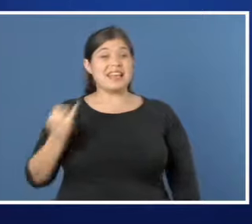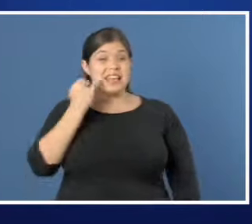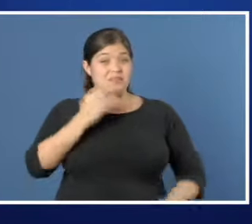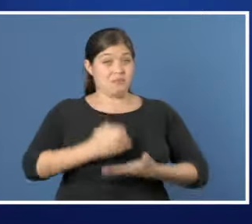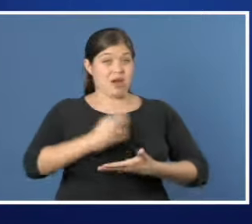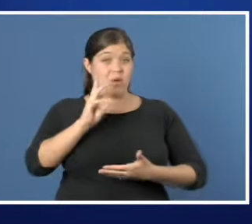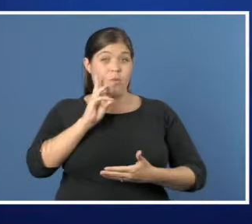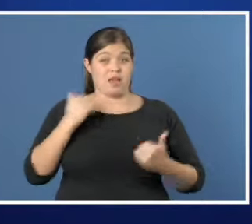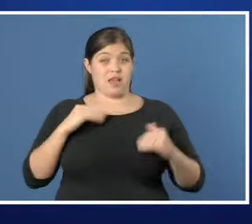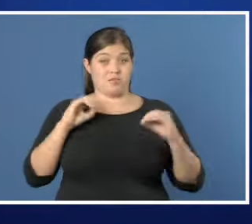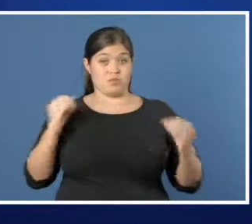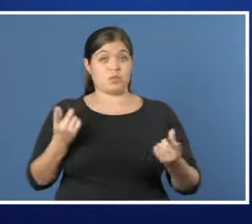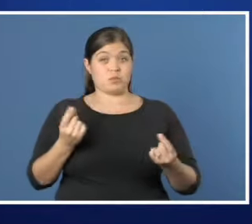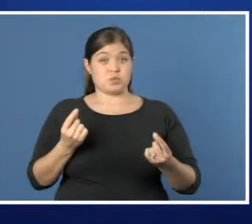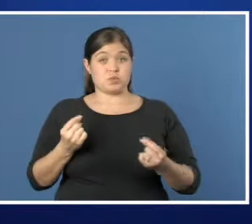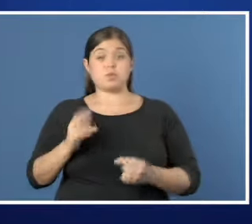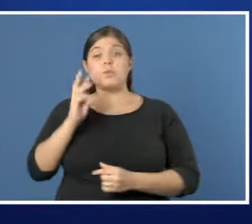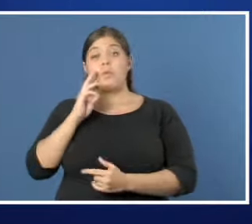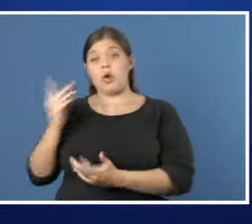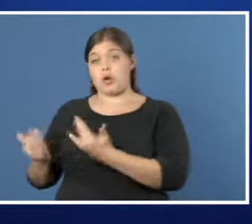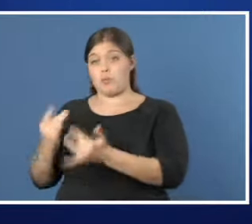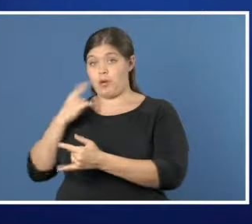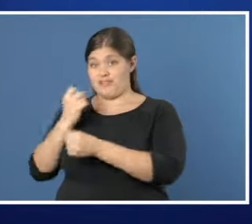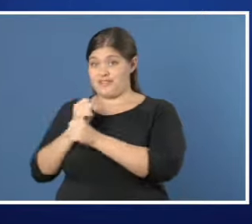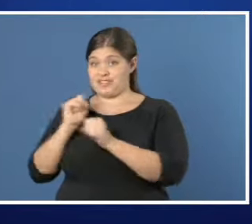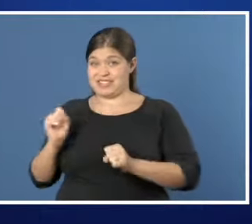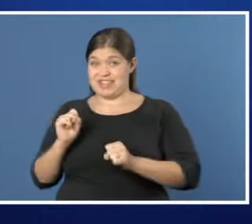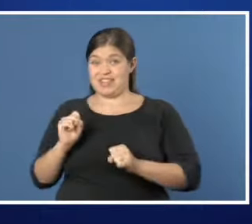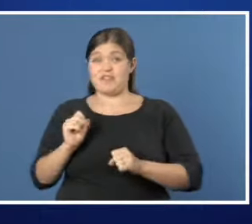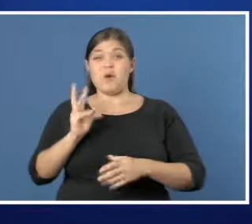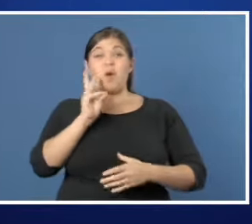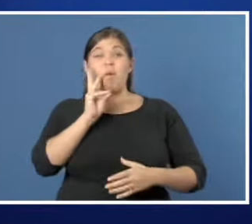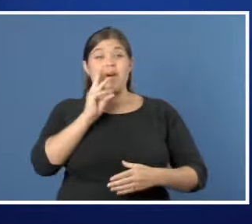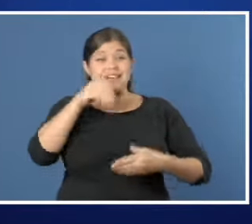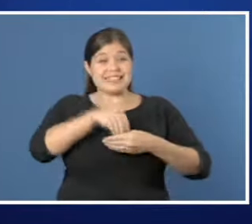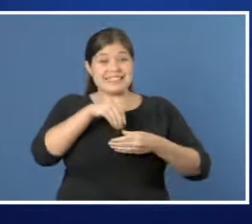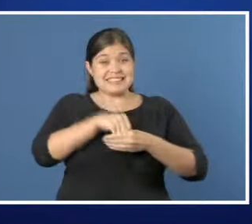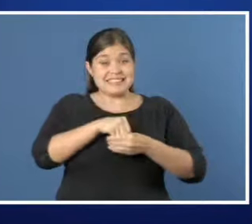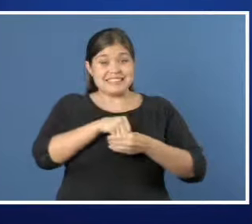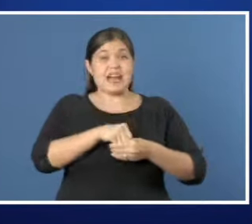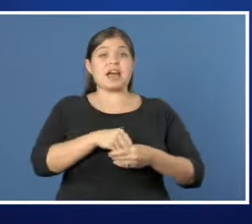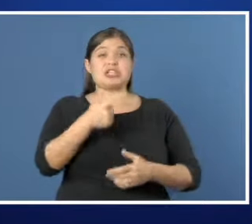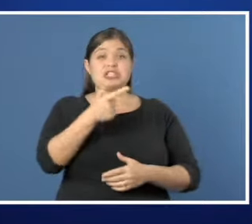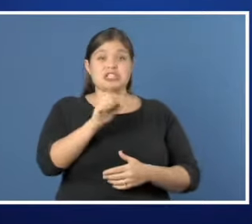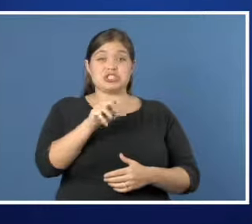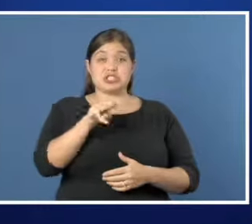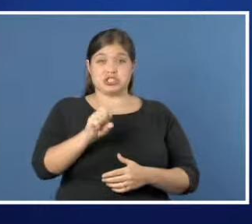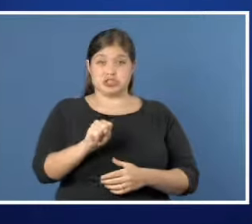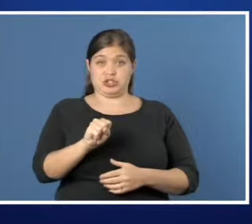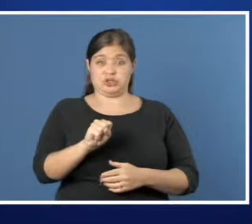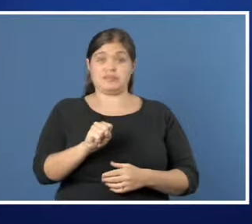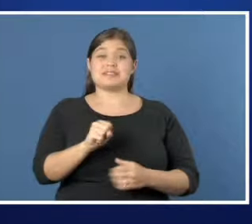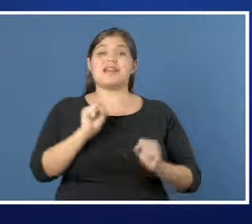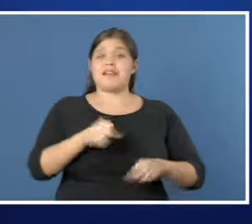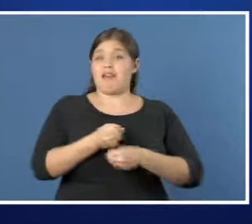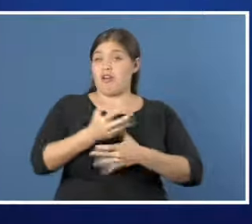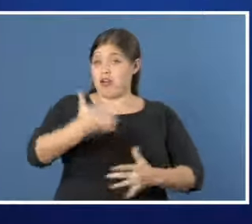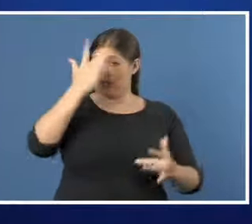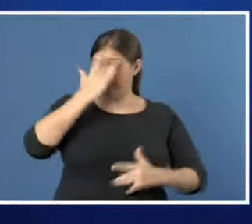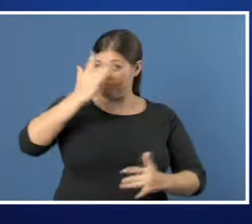If you don't have bottled water, you should boil water to make sure it is safe. Boiling water will kill most types of